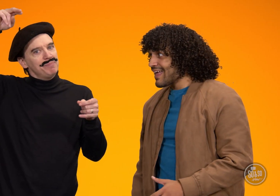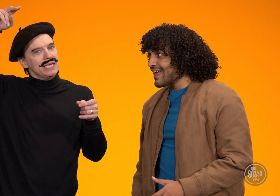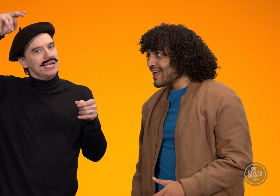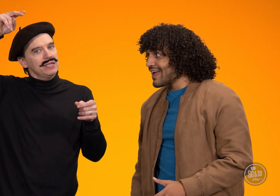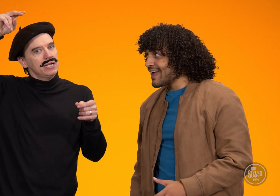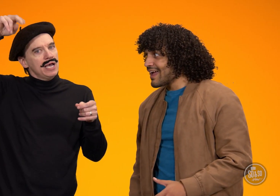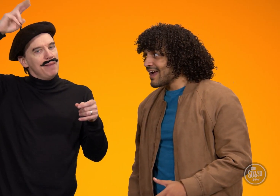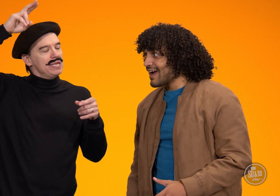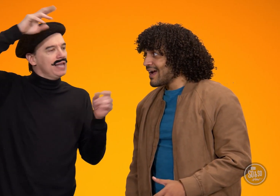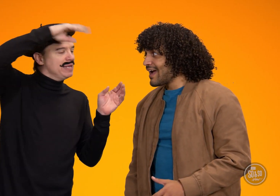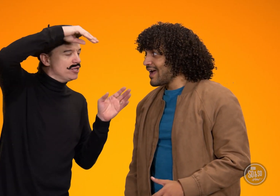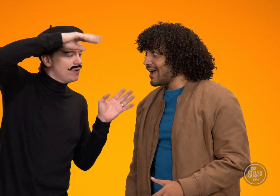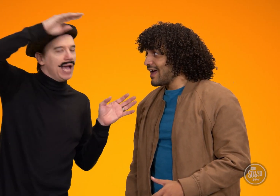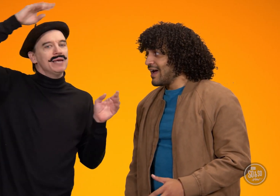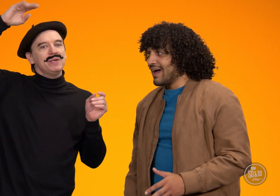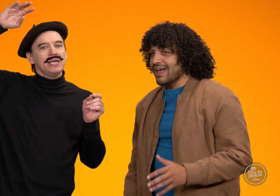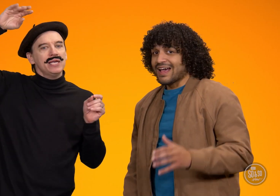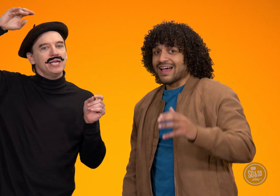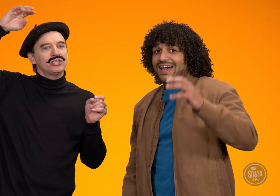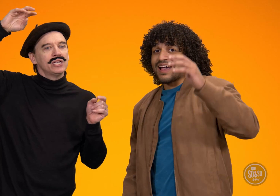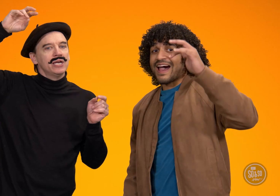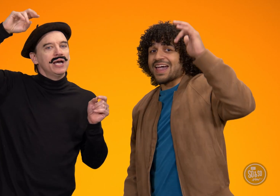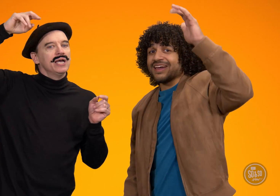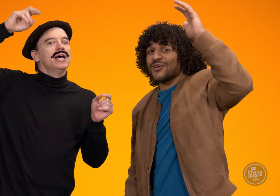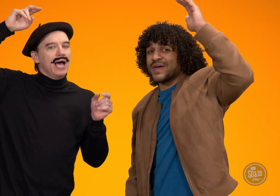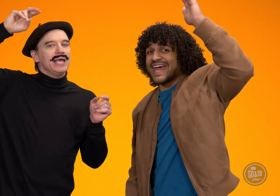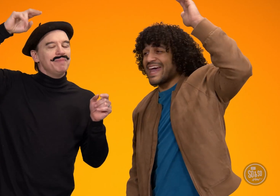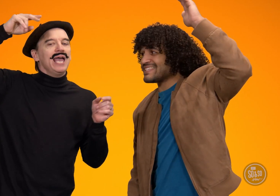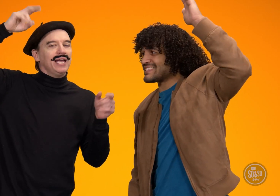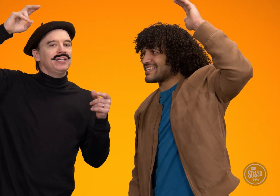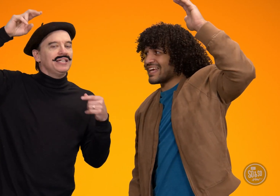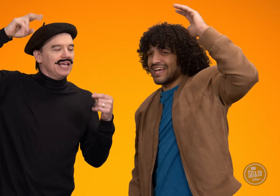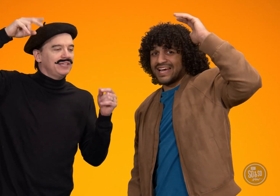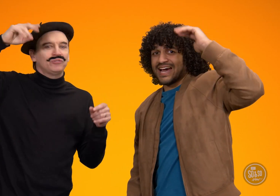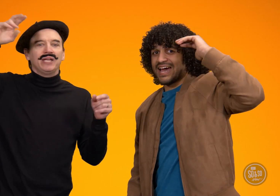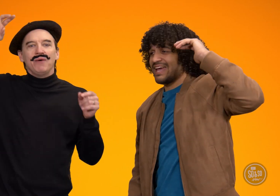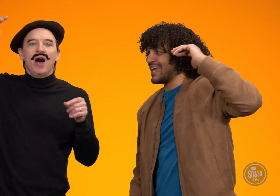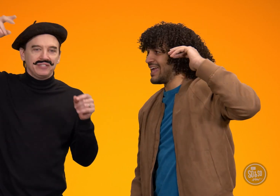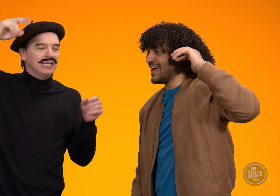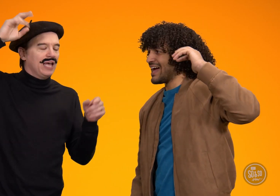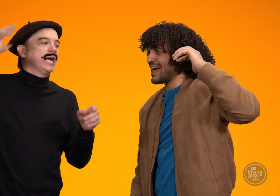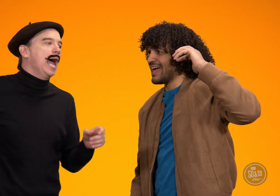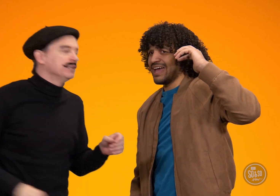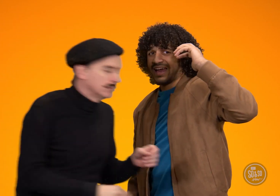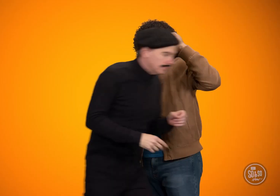up here up here let me hear you higher pitch higher pitch excellent yes that's what I want yes again